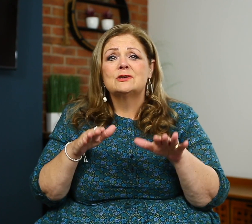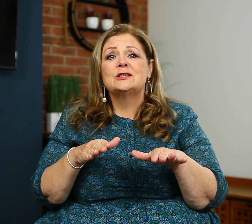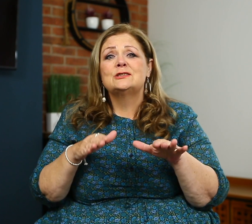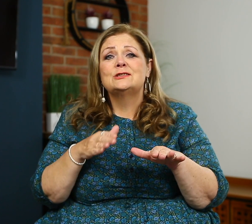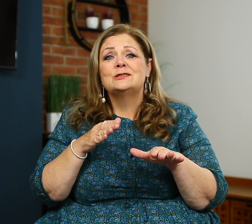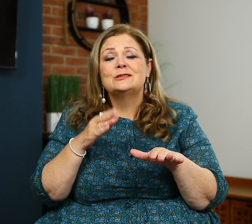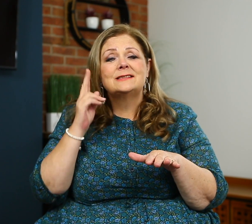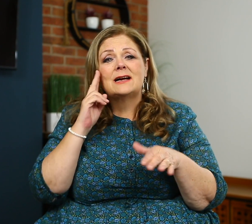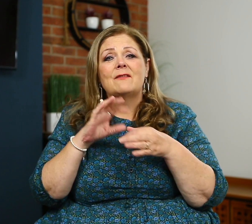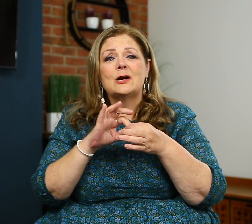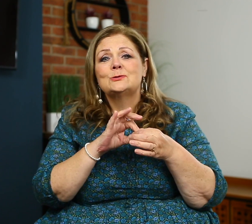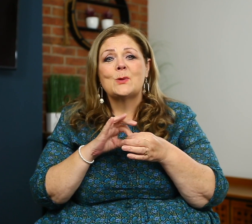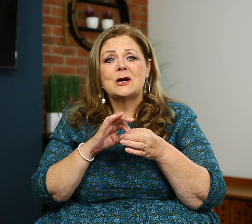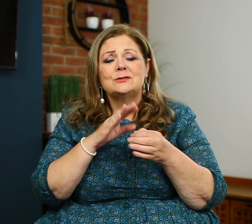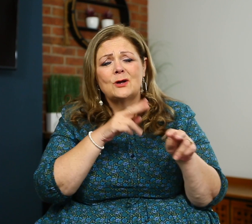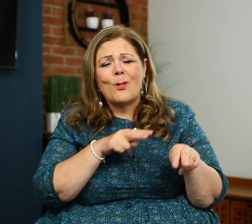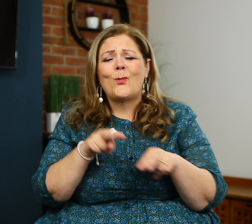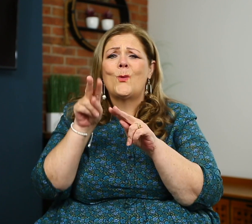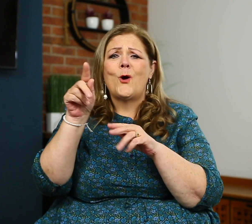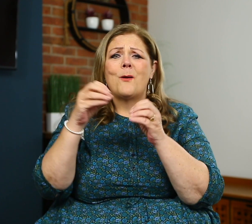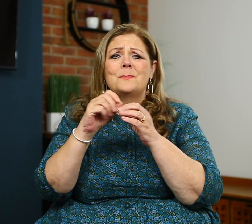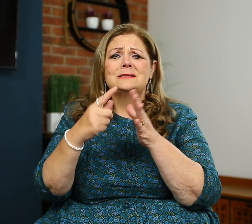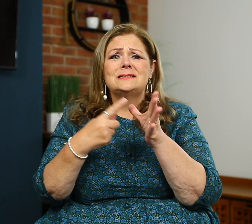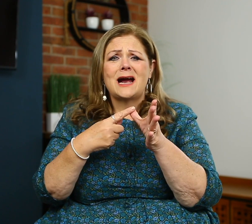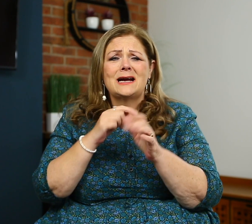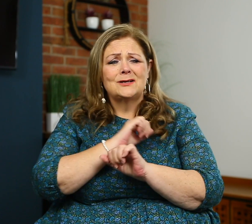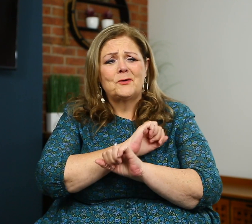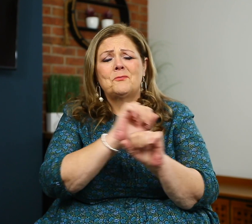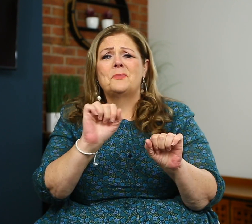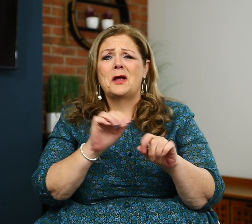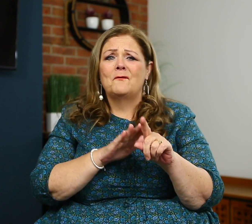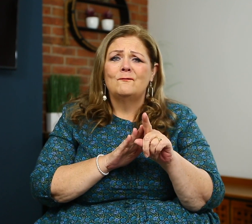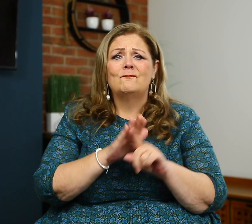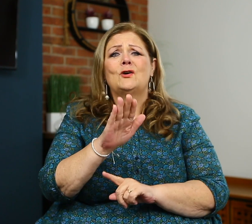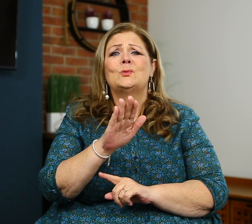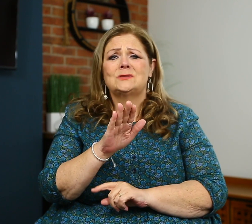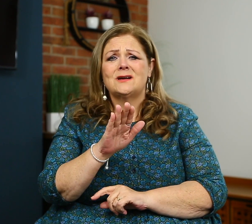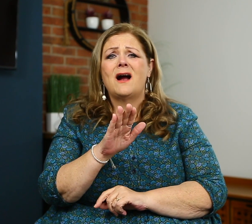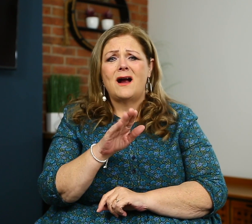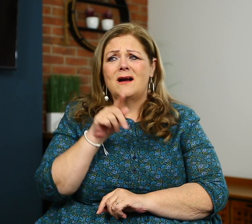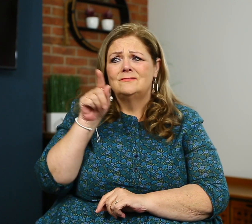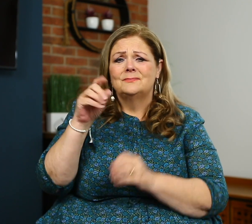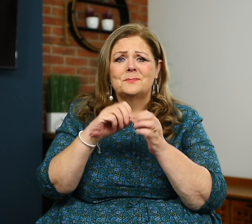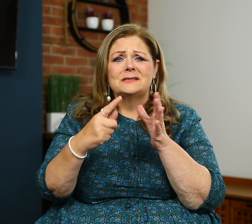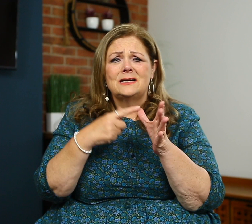BDA. They should look up to the BDA as it's their future. The BDA fought